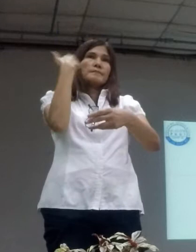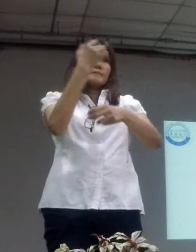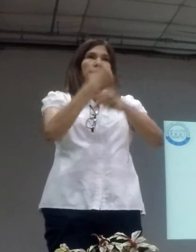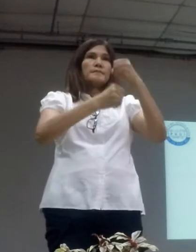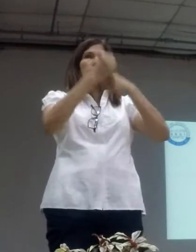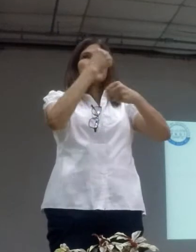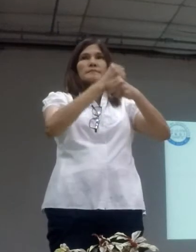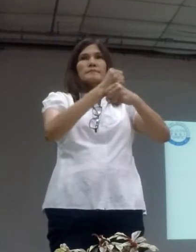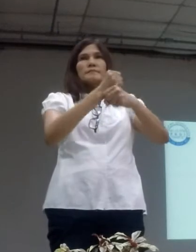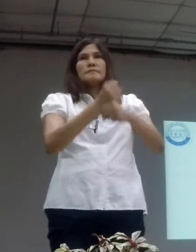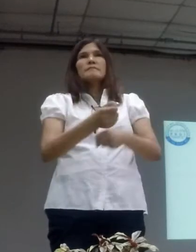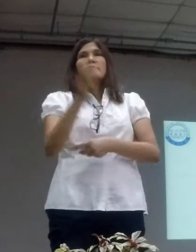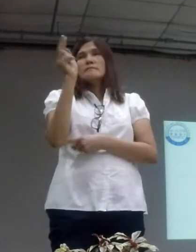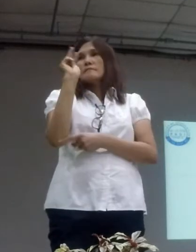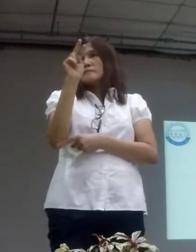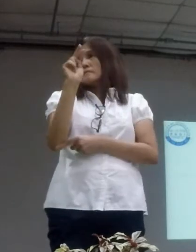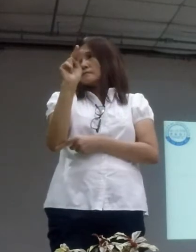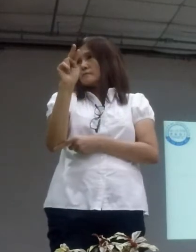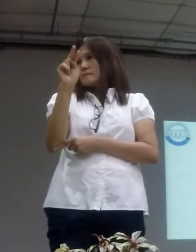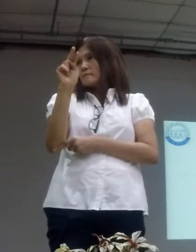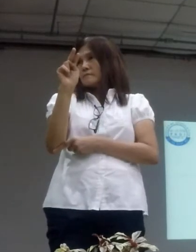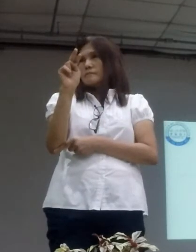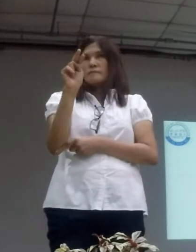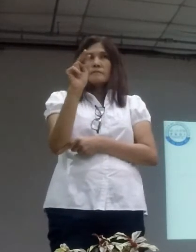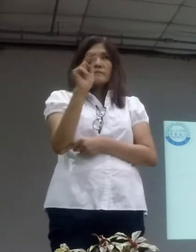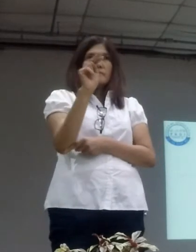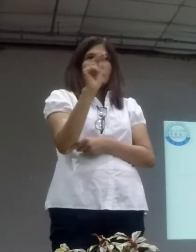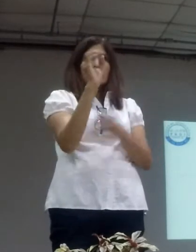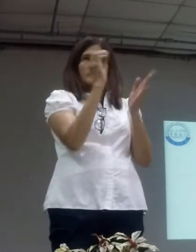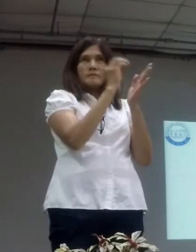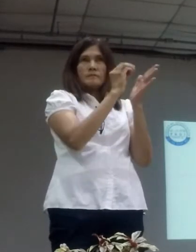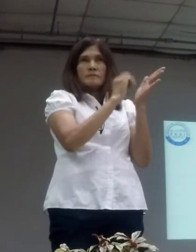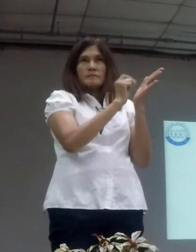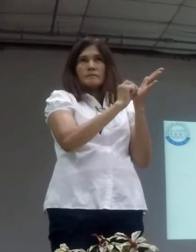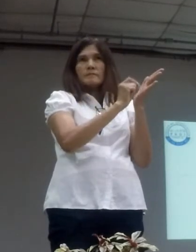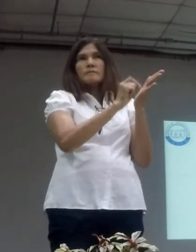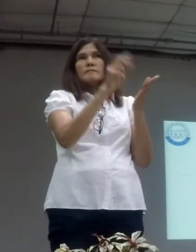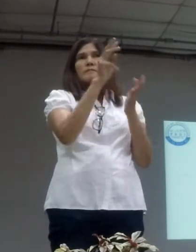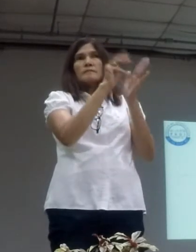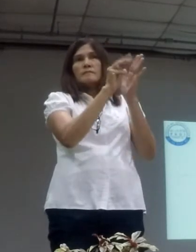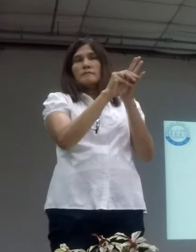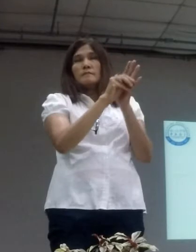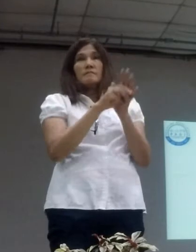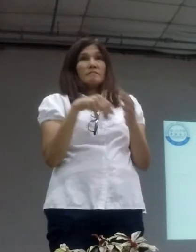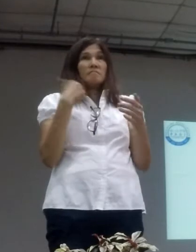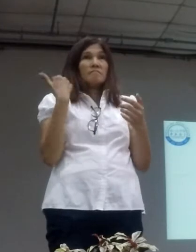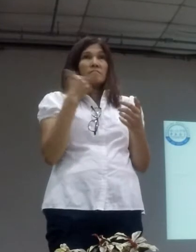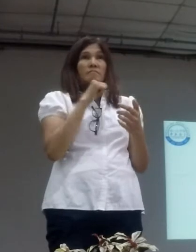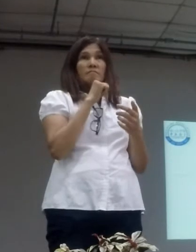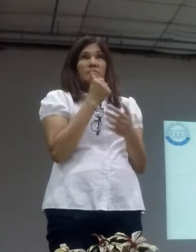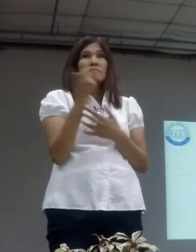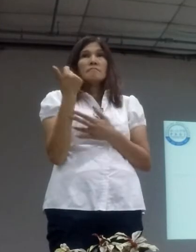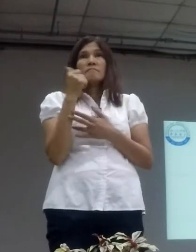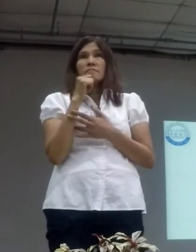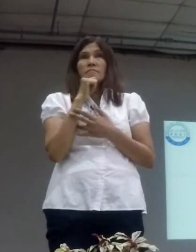So, I need an approval of the minutes. So, are there any objection to the minutes last